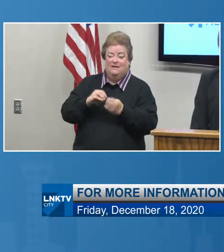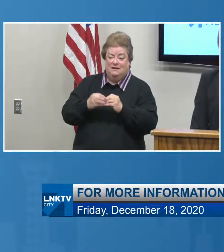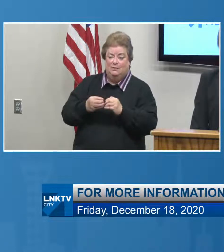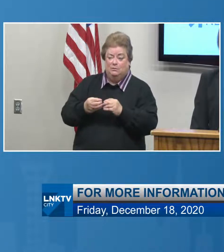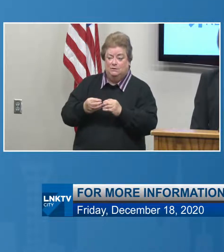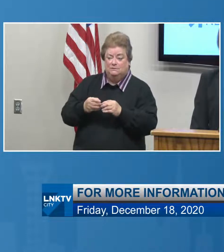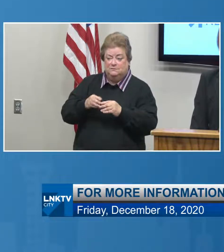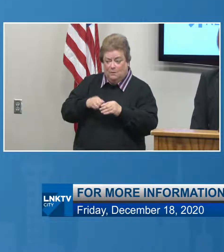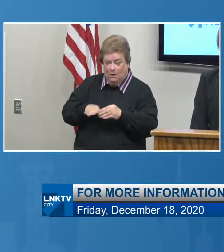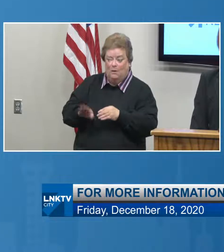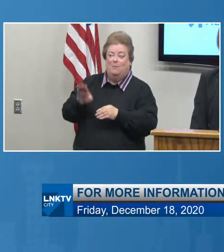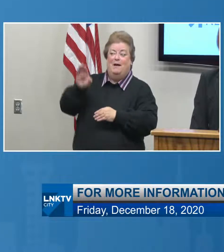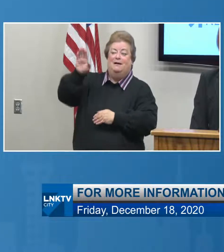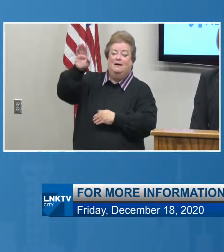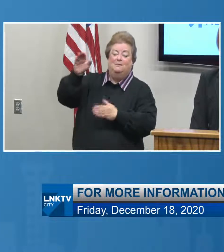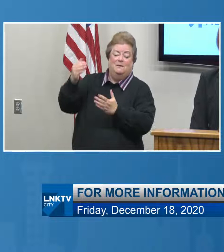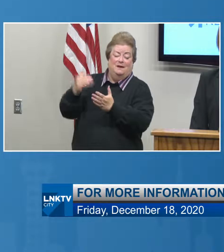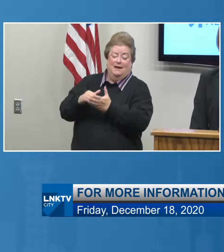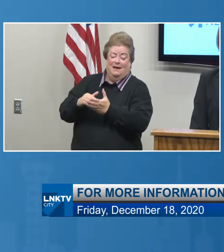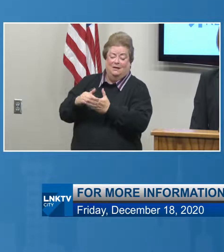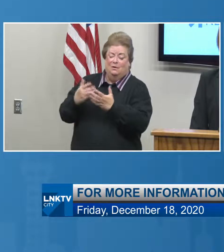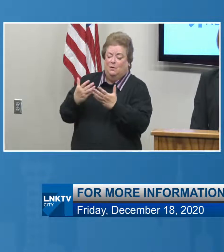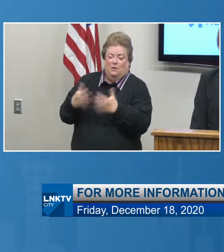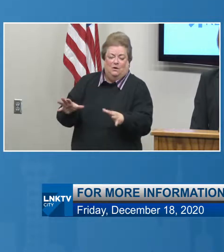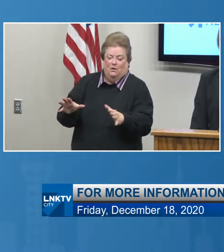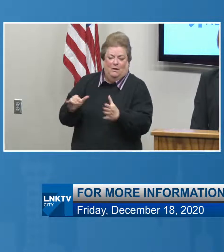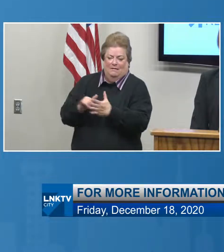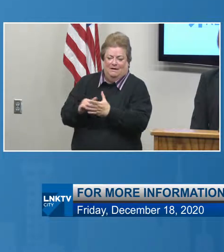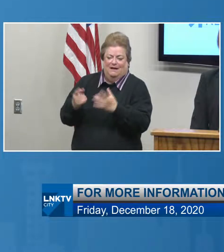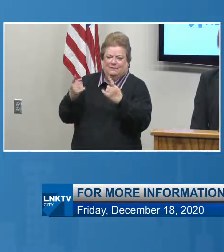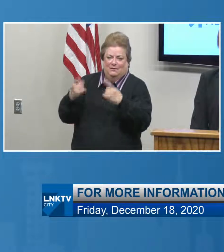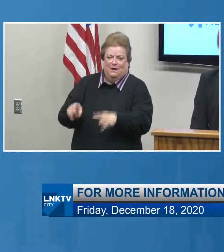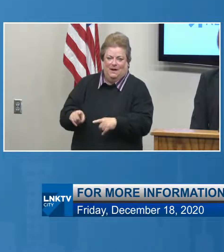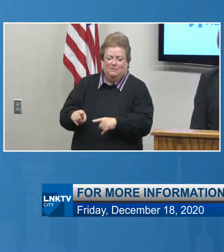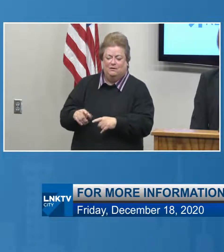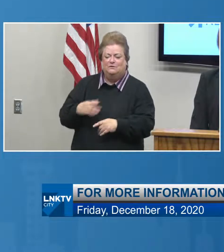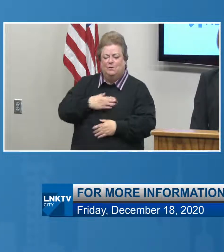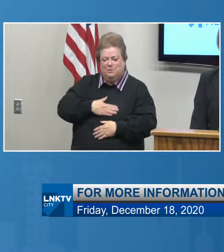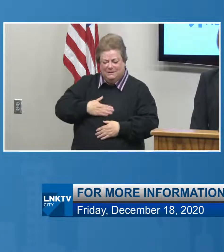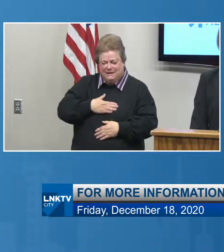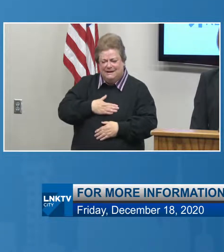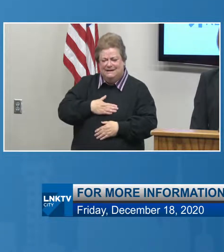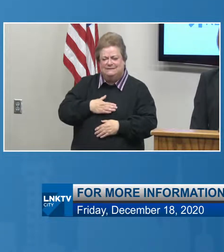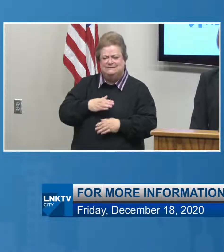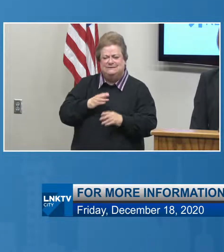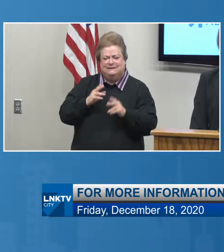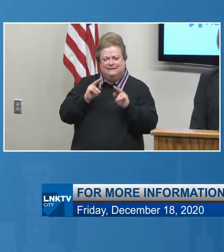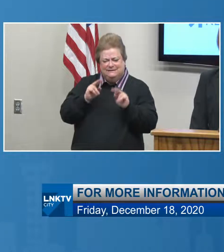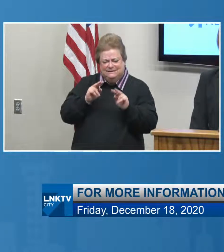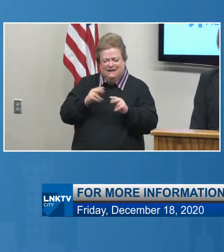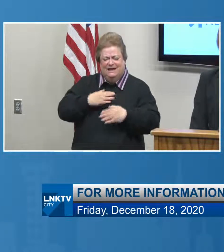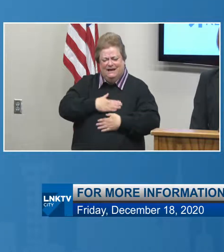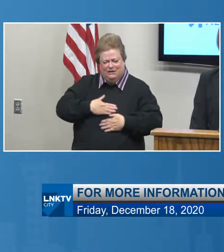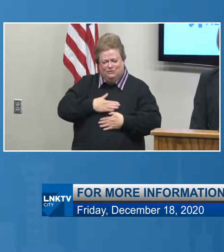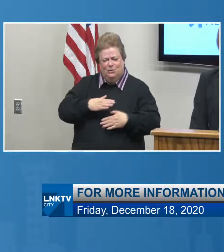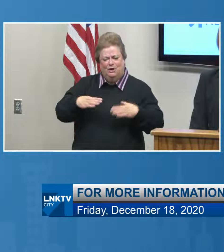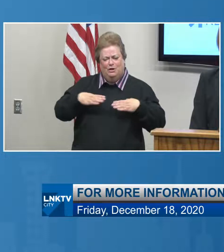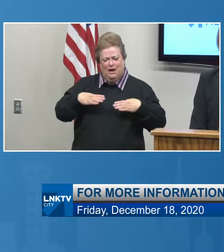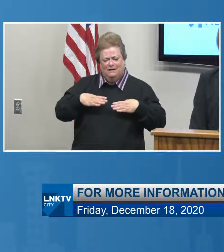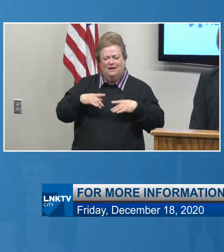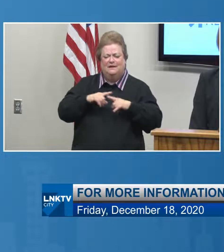next couple of weeks. And so that would be our ask, is to stay vigilant and enjoy the holidays, but to enjoy it in a safe